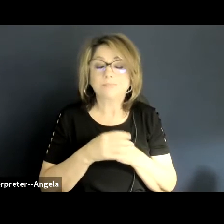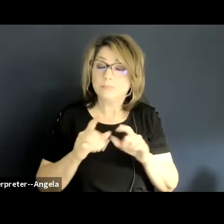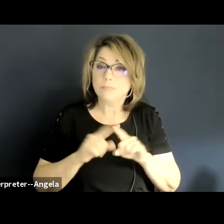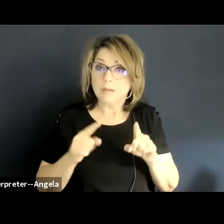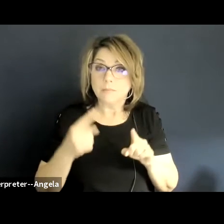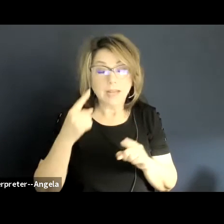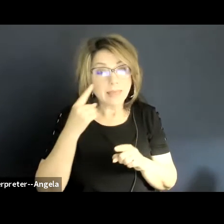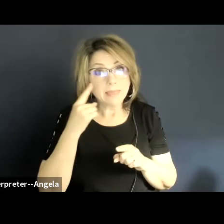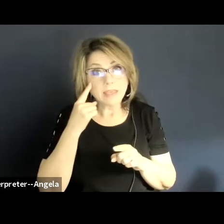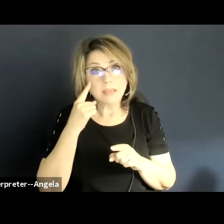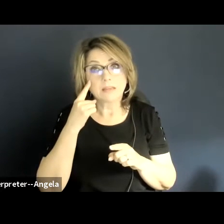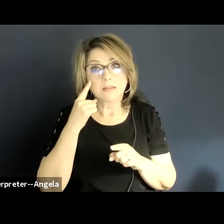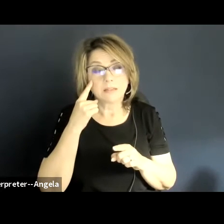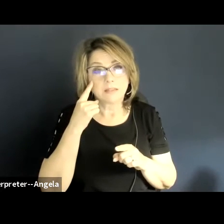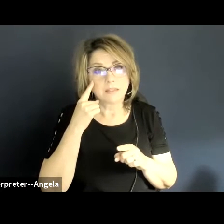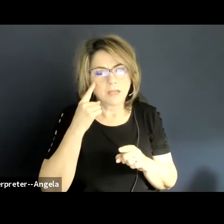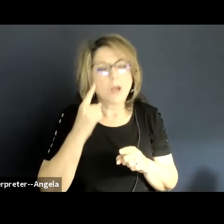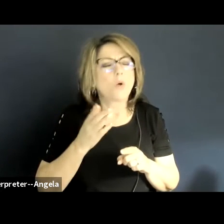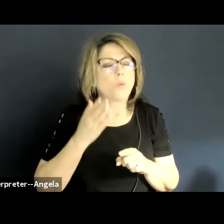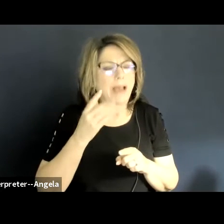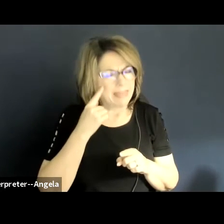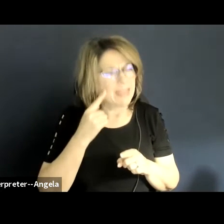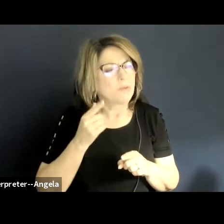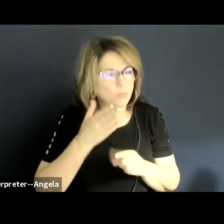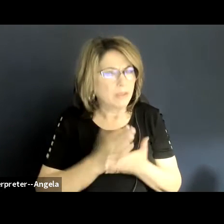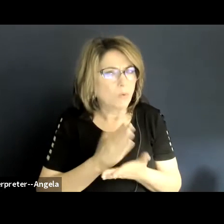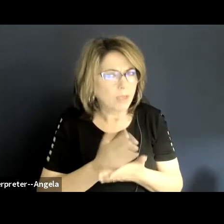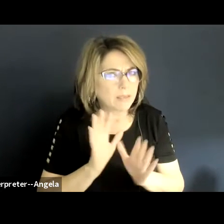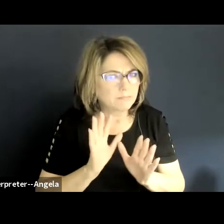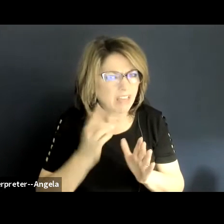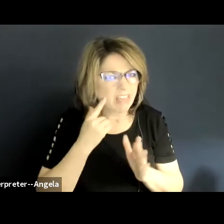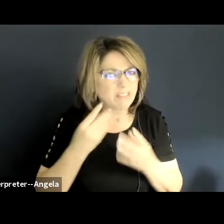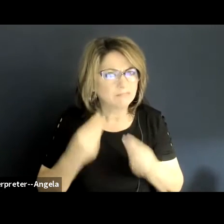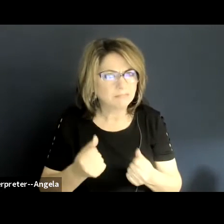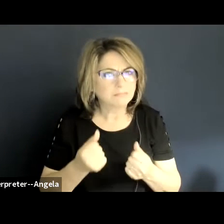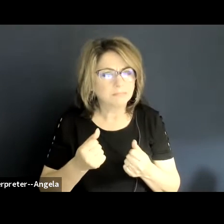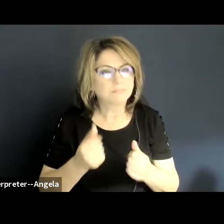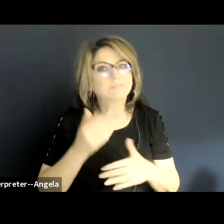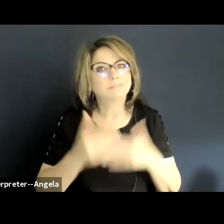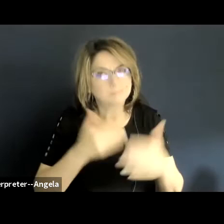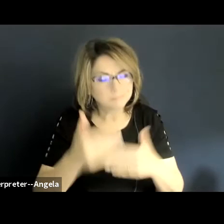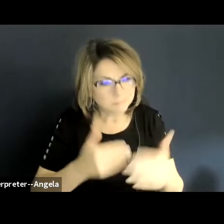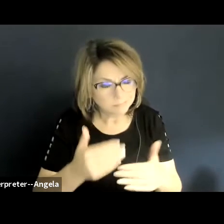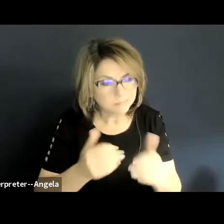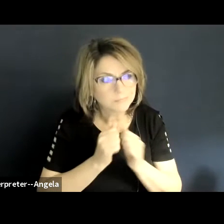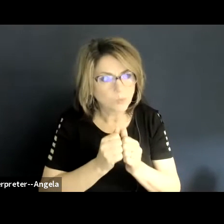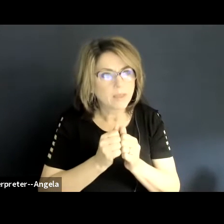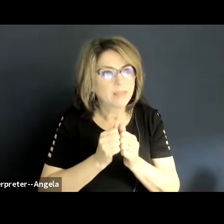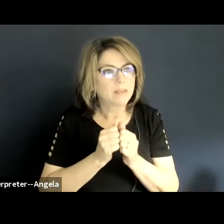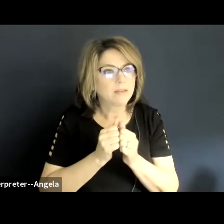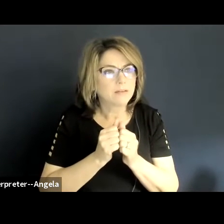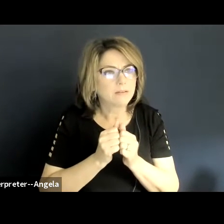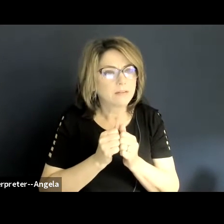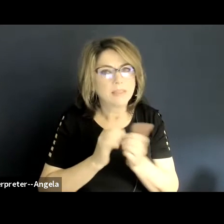going to be resolved, and I think we'll be okay in moving forward with the Medicaid managed